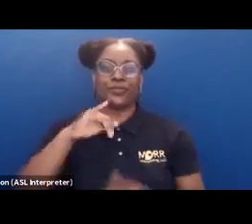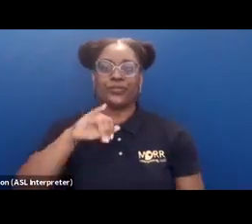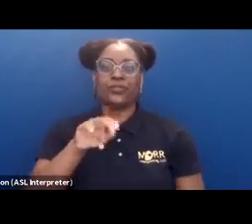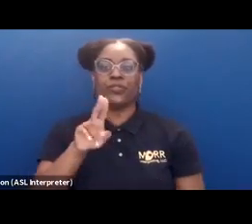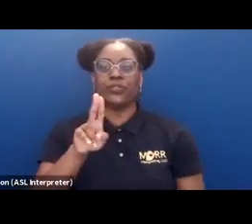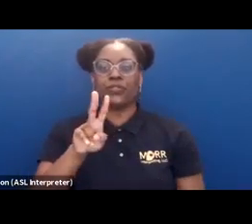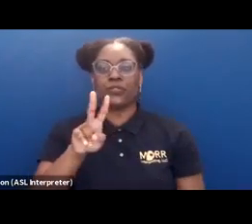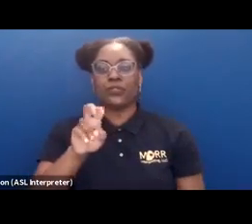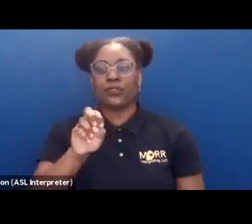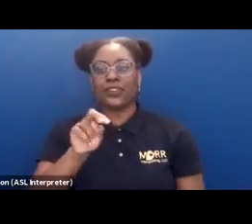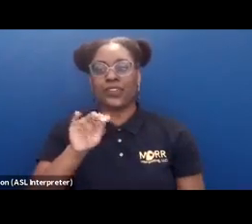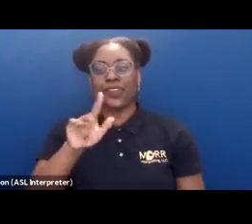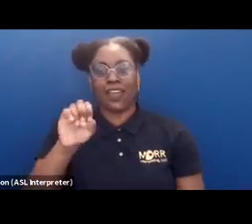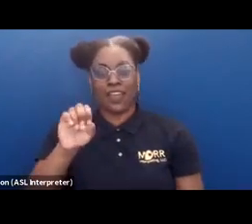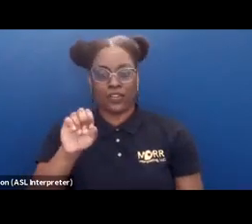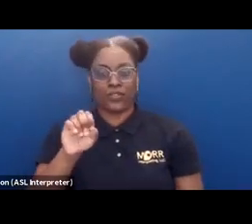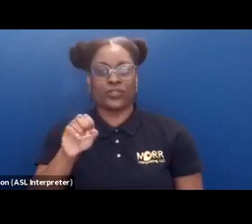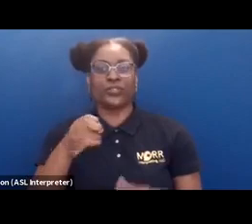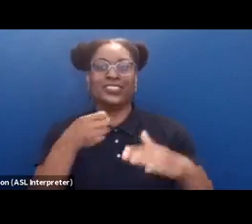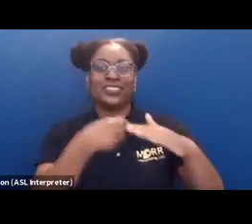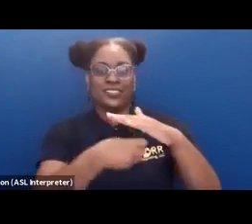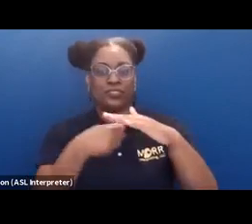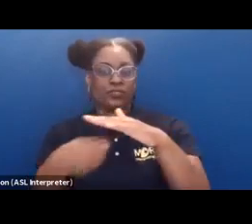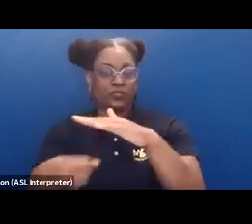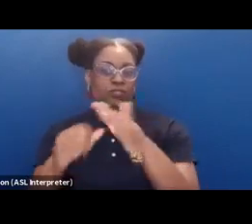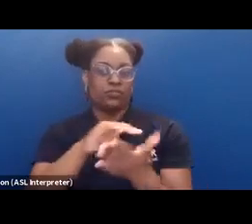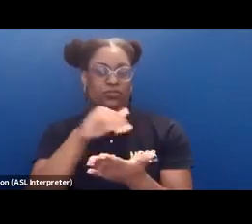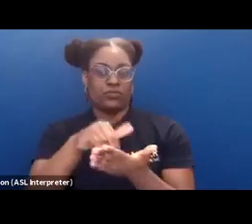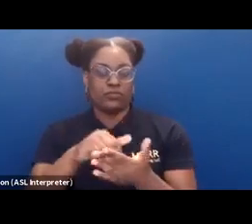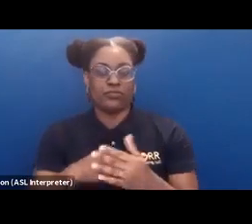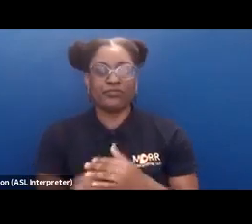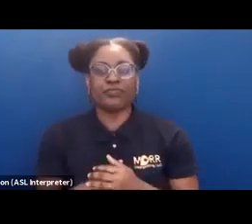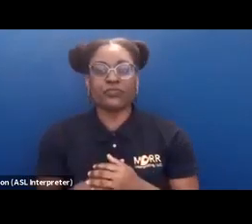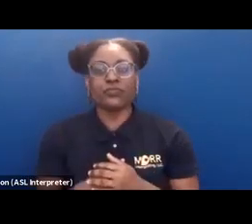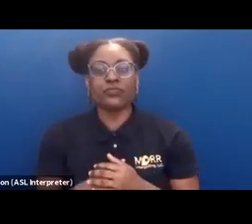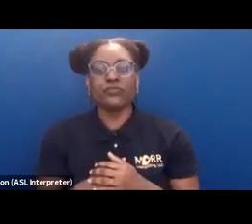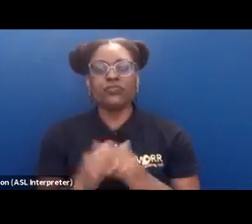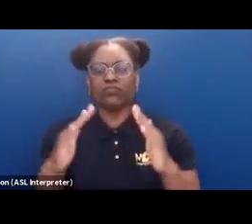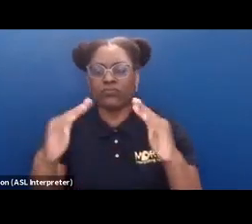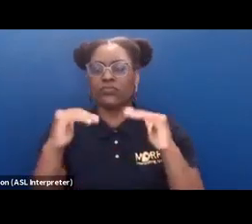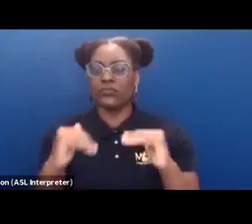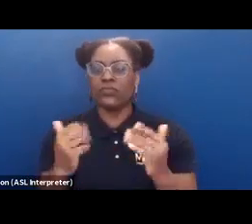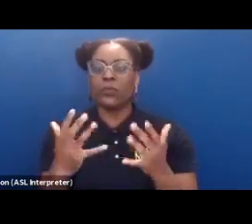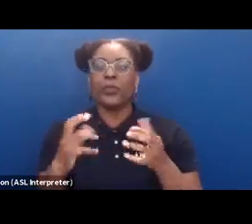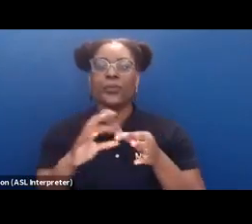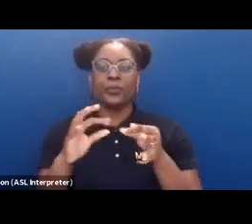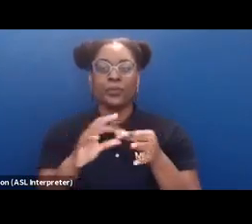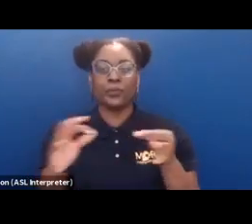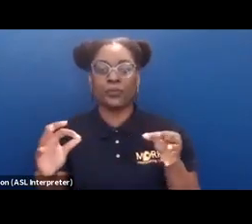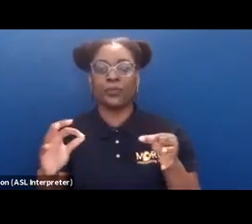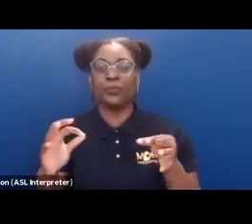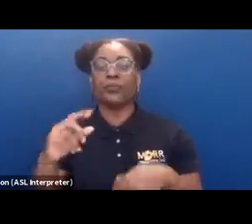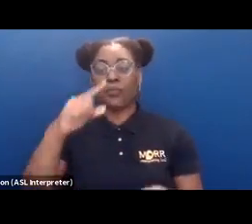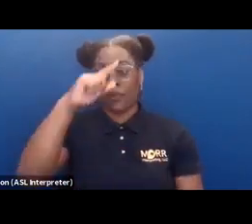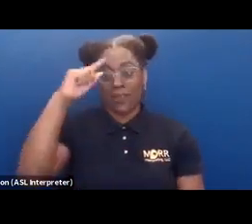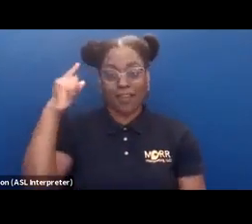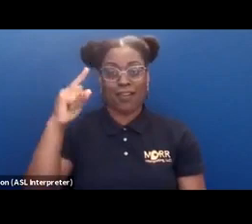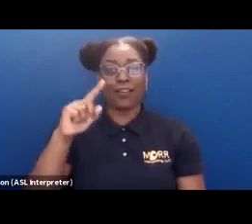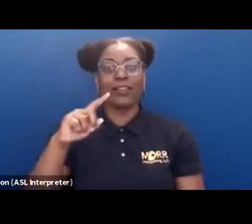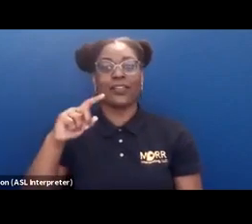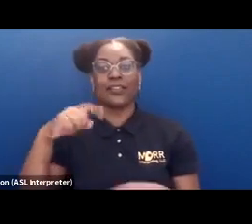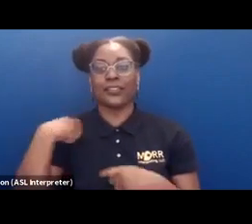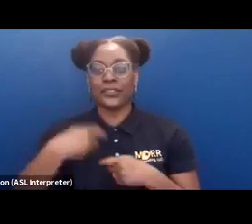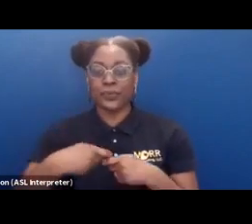I also wanted to name that Black and Latino children in particular are overrepresented, those, particularly